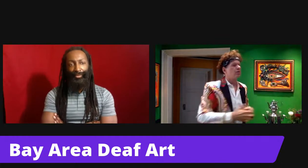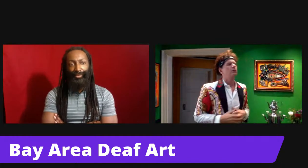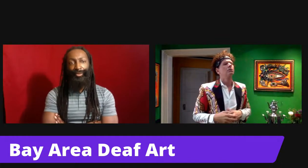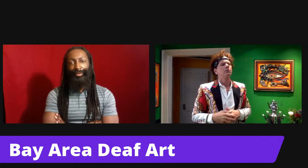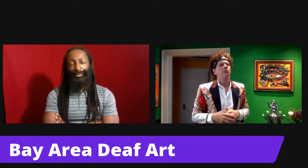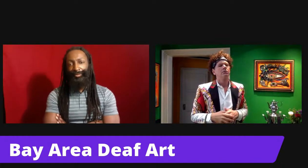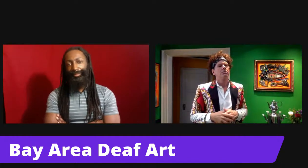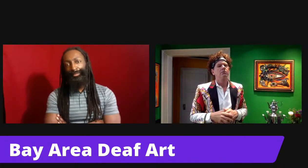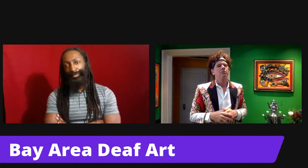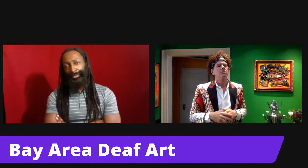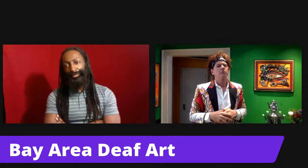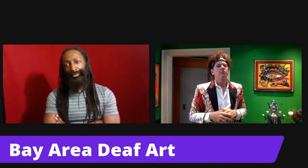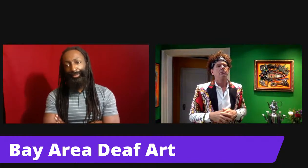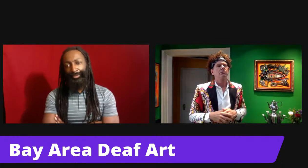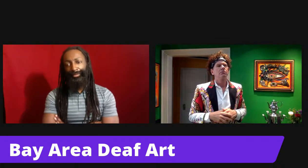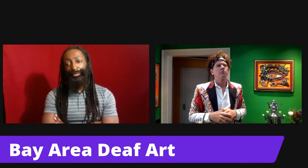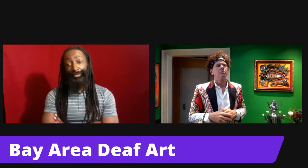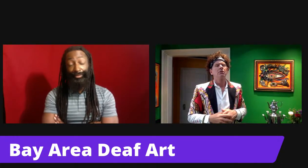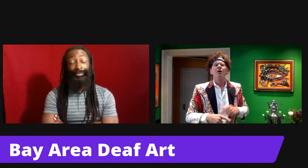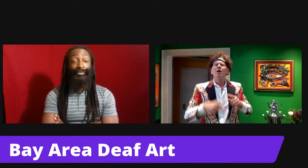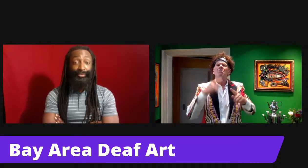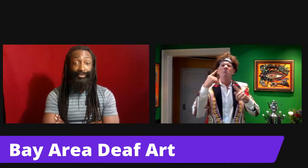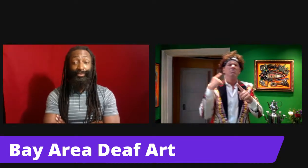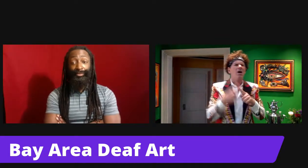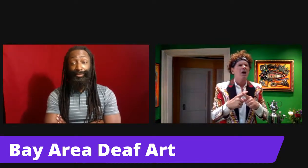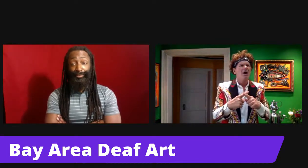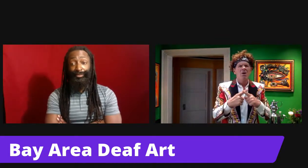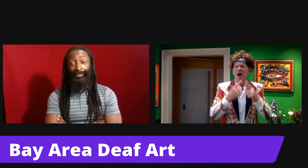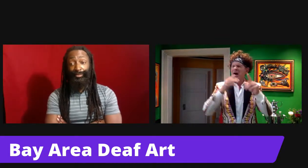You know, to push myself to keep going.